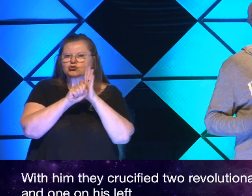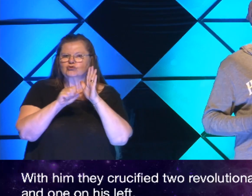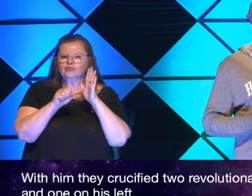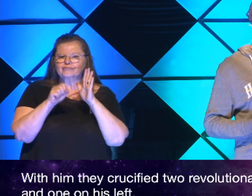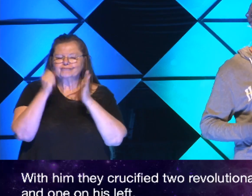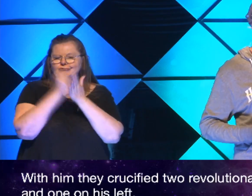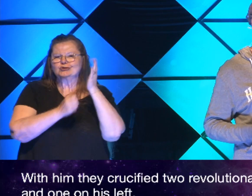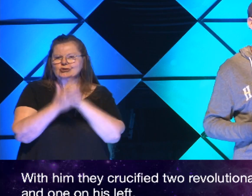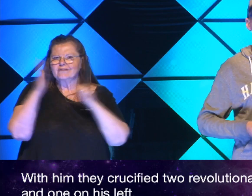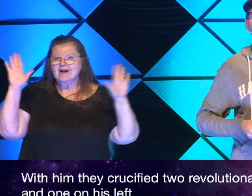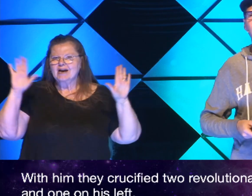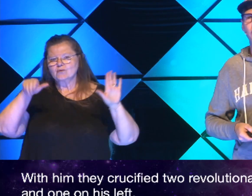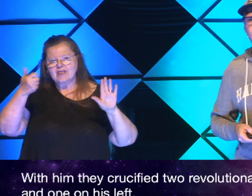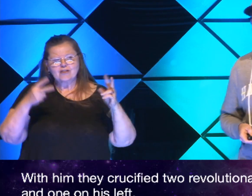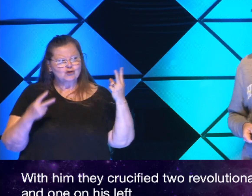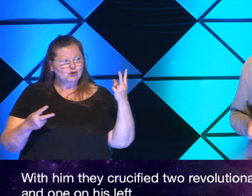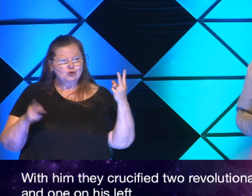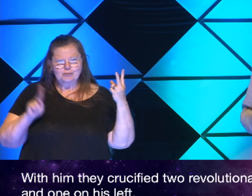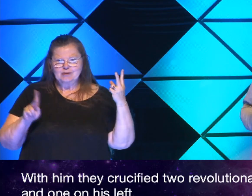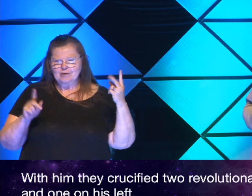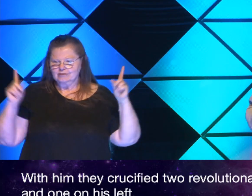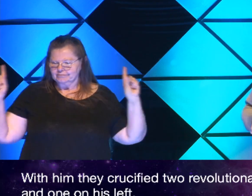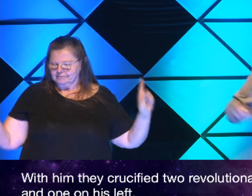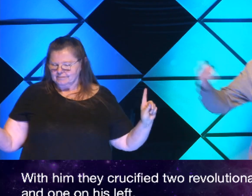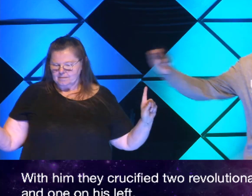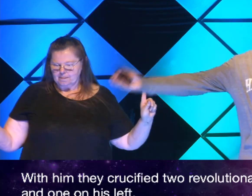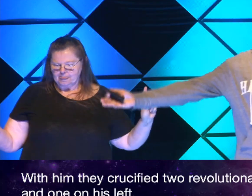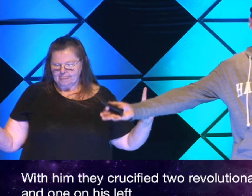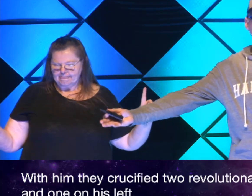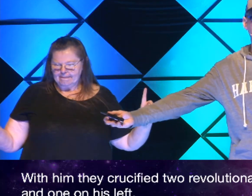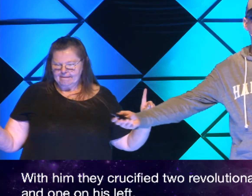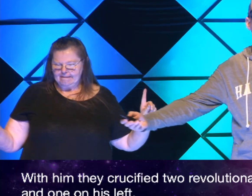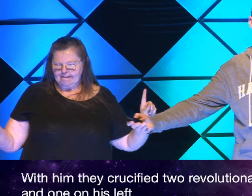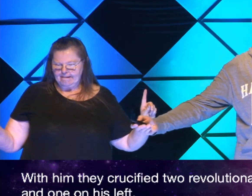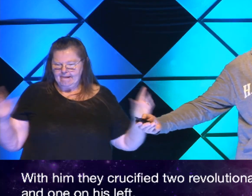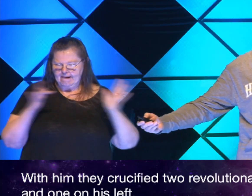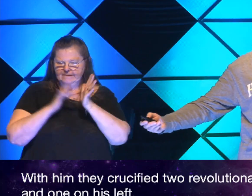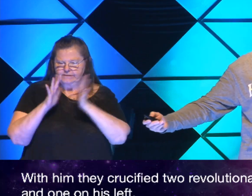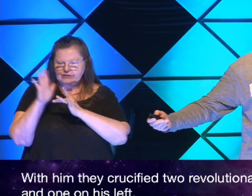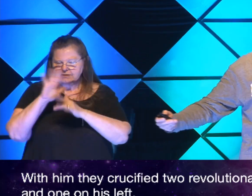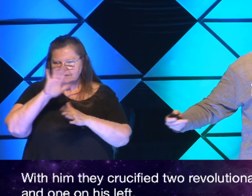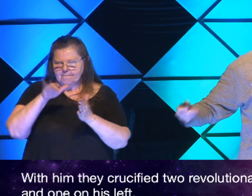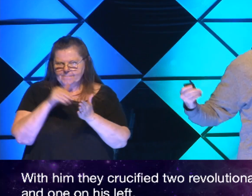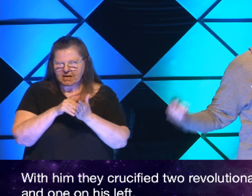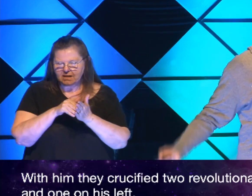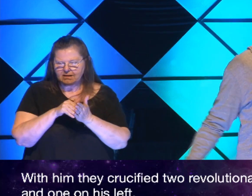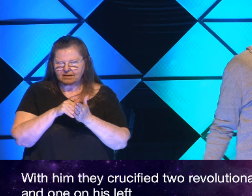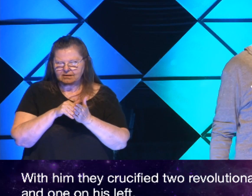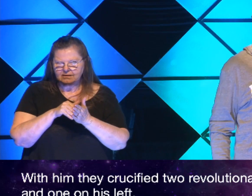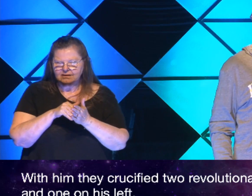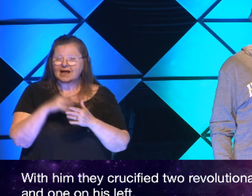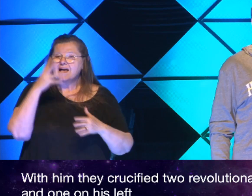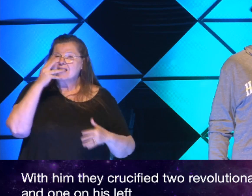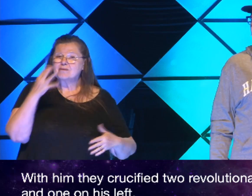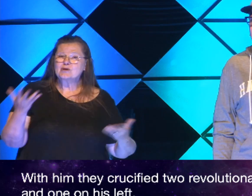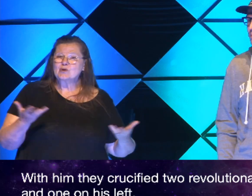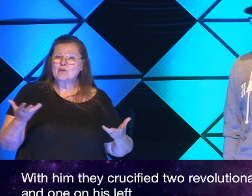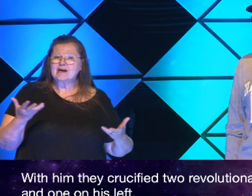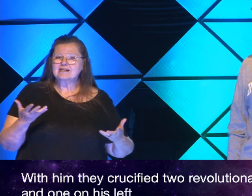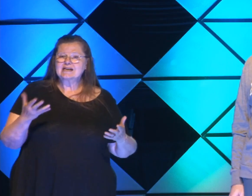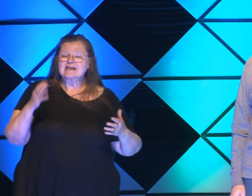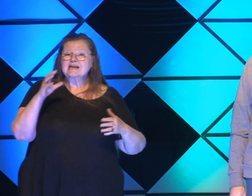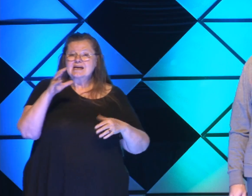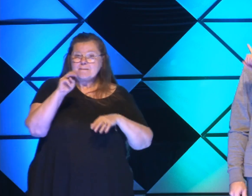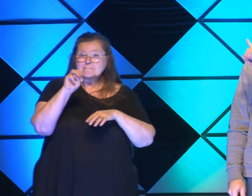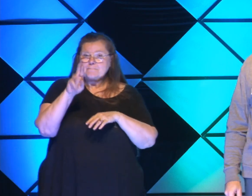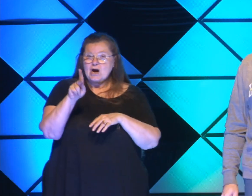two other enemies of the state, two other revolutionaries, one on his right and one on his left. And here's the beauty. In the Gospel of